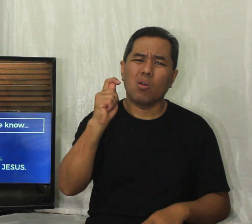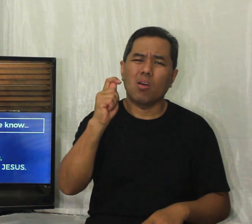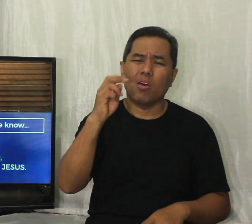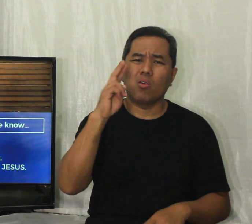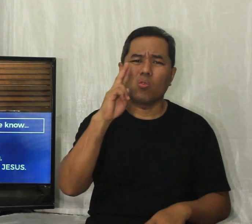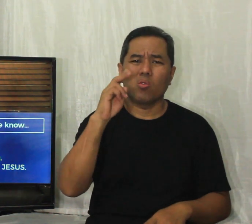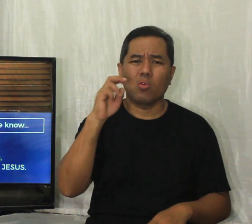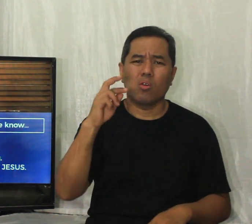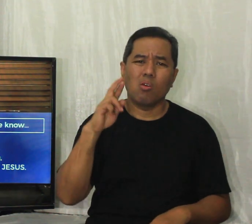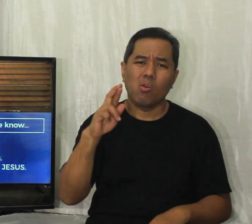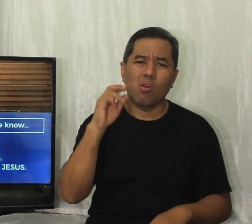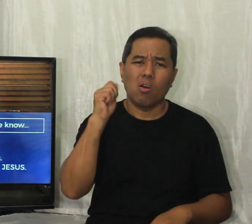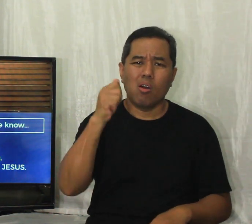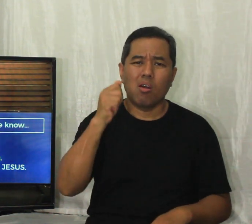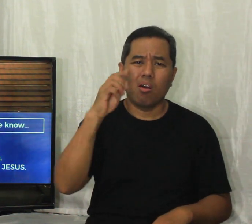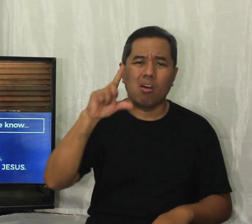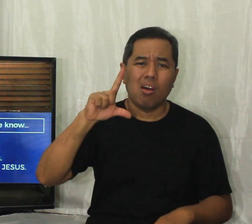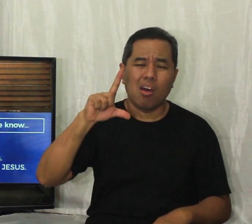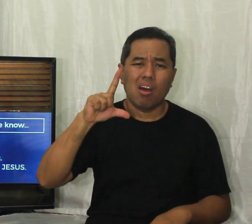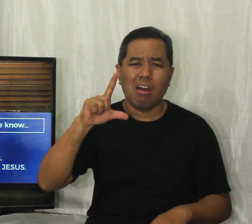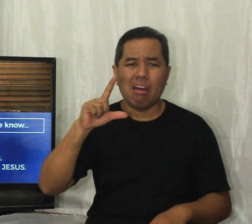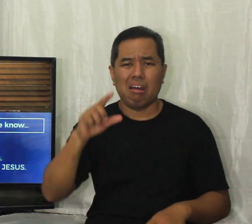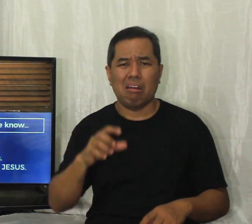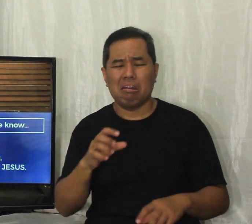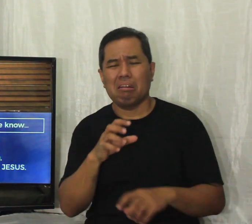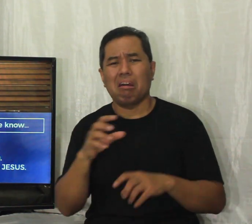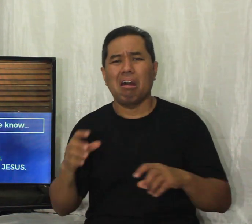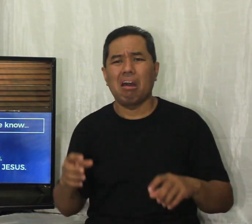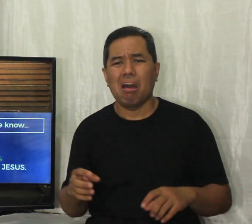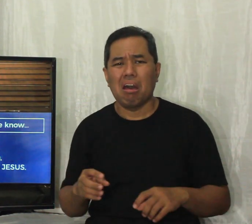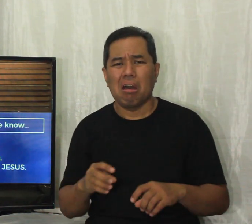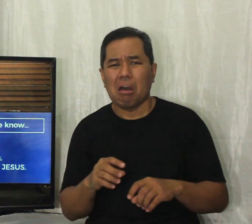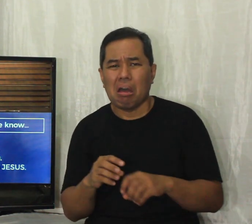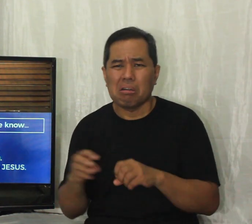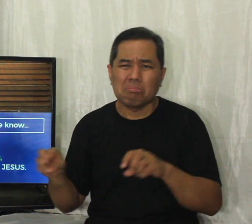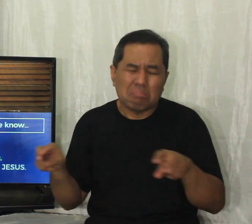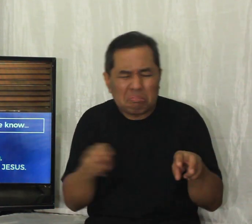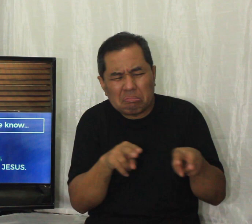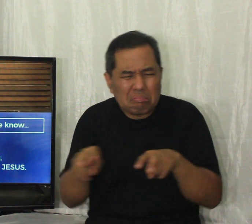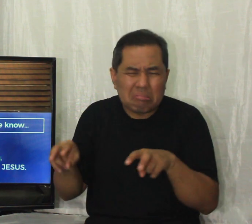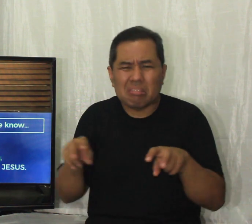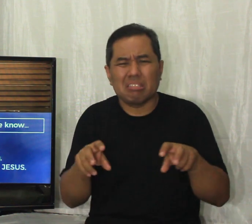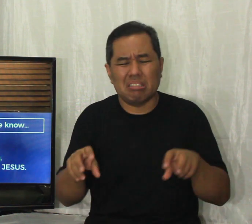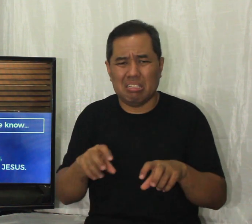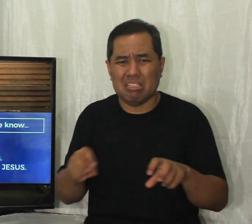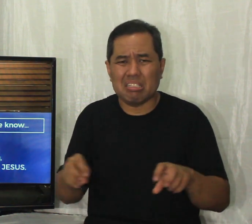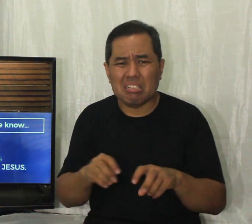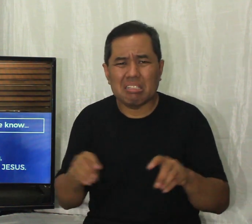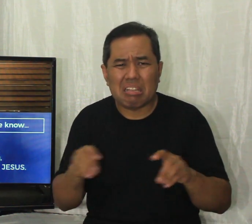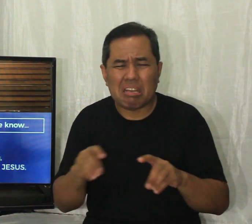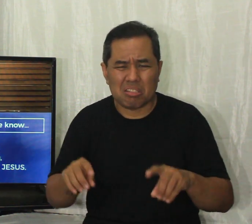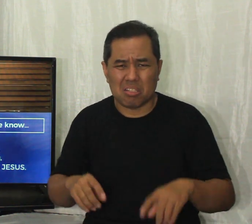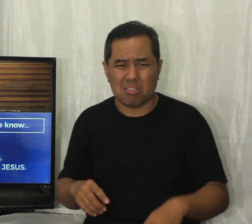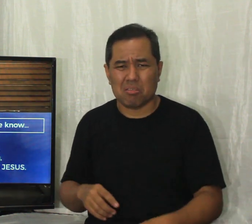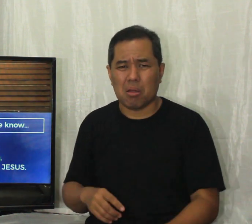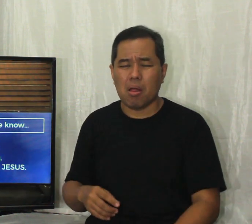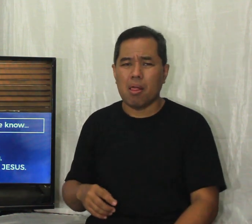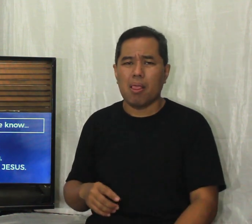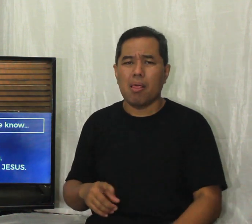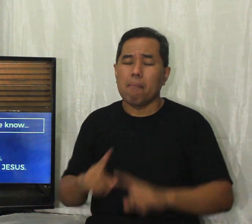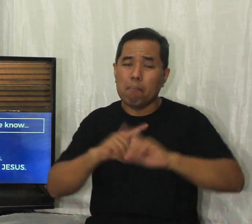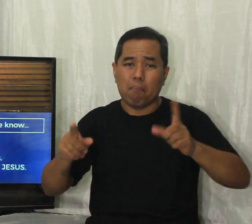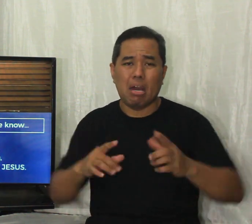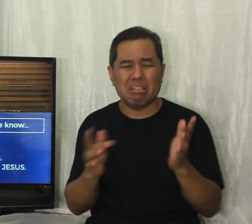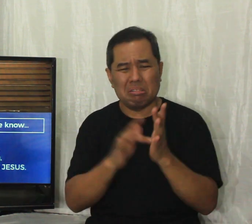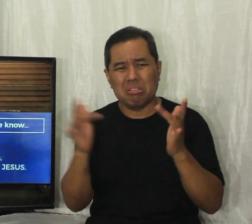shouldn't be anxious about all these things? Because Jesus already knew this was going to happen. He told his disciples so that